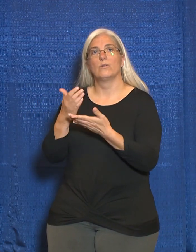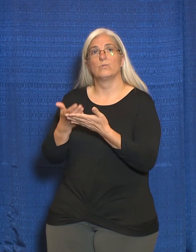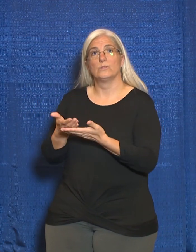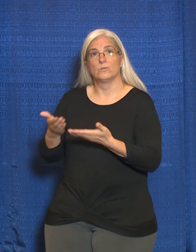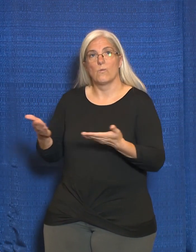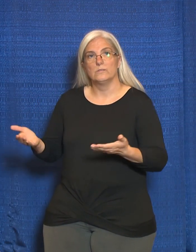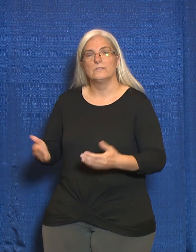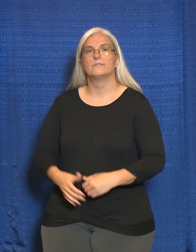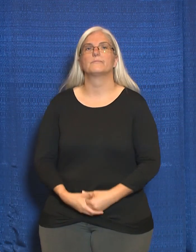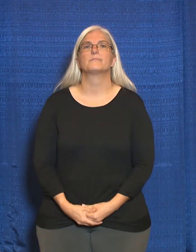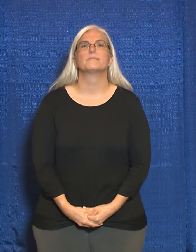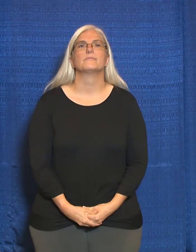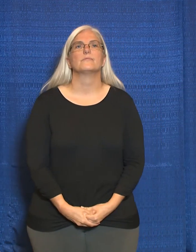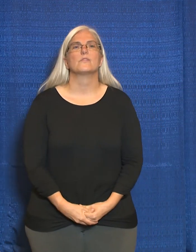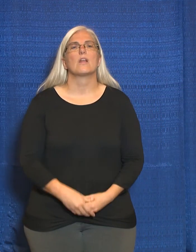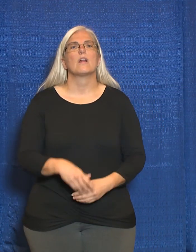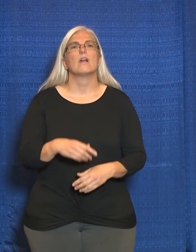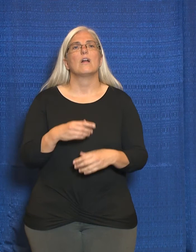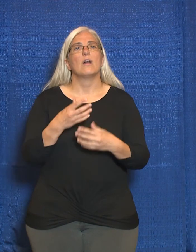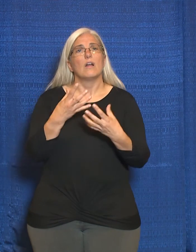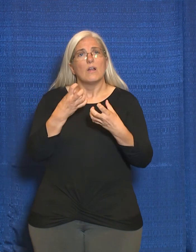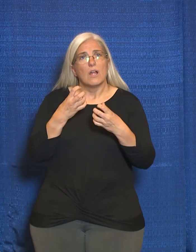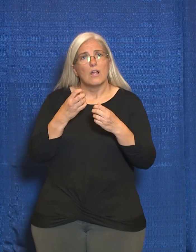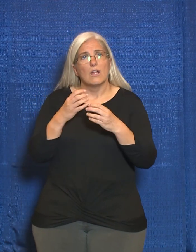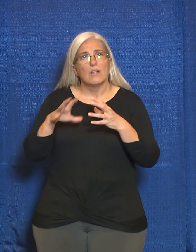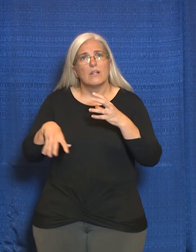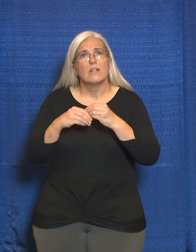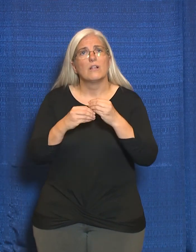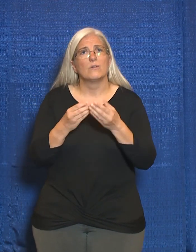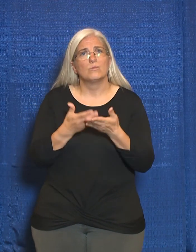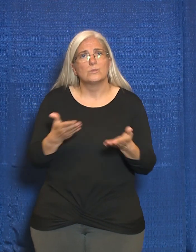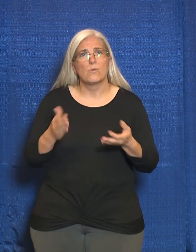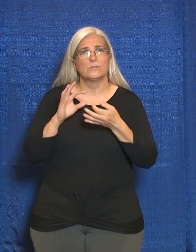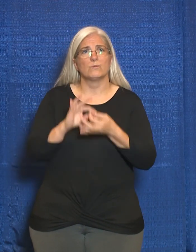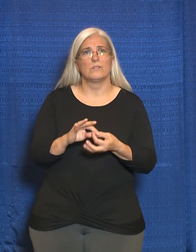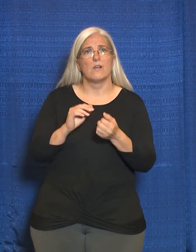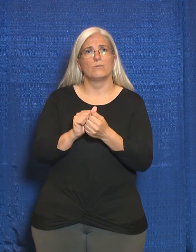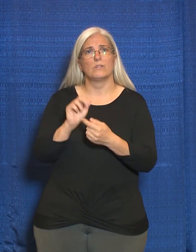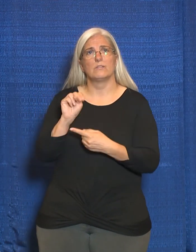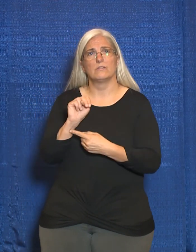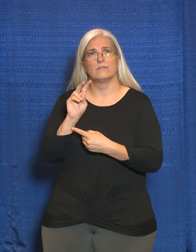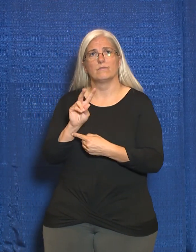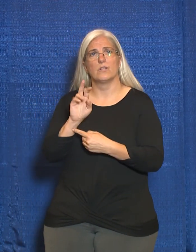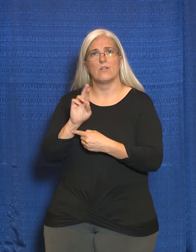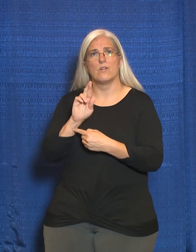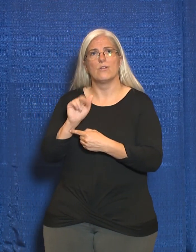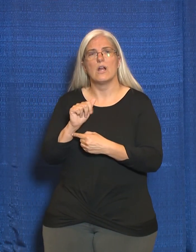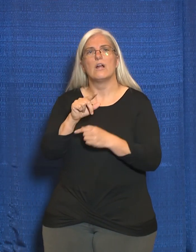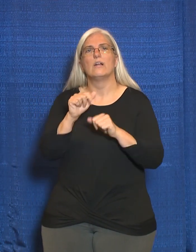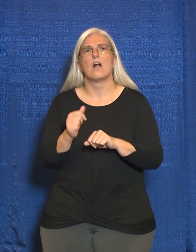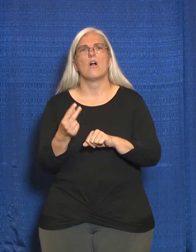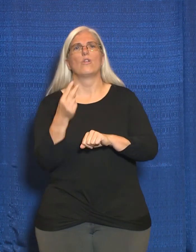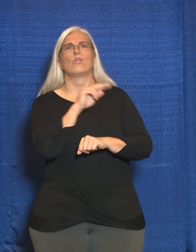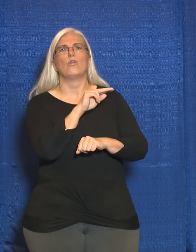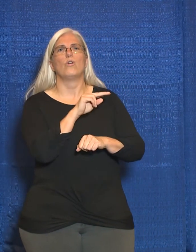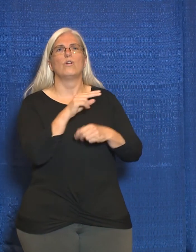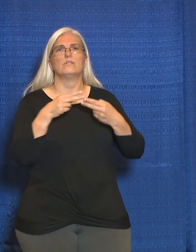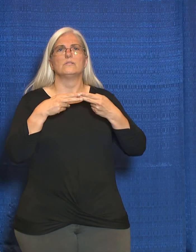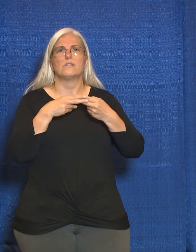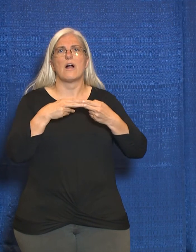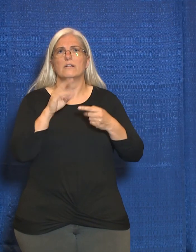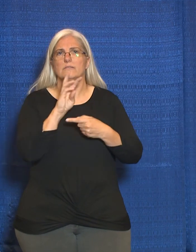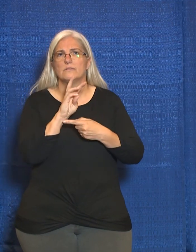Nvra resources. For additional resources related to the Nvra, please reference slides 62